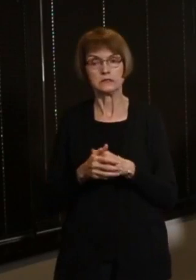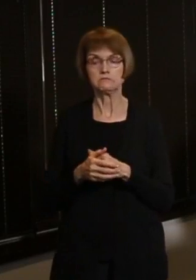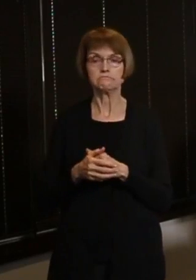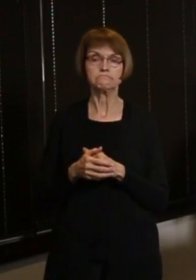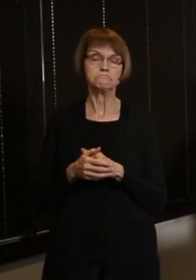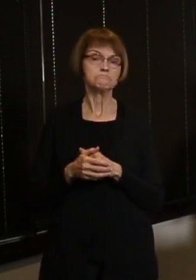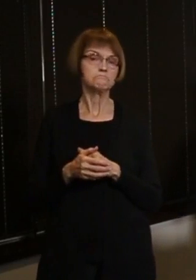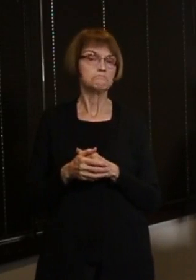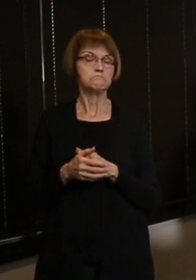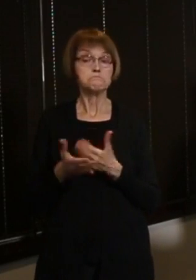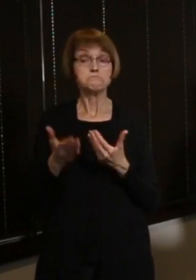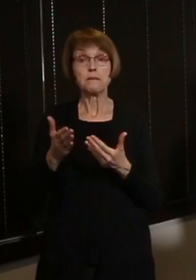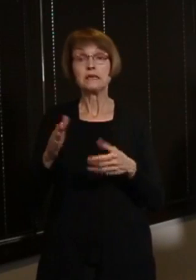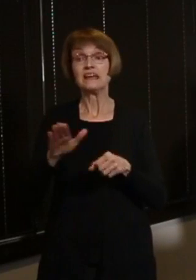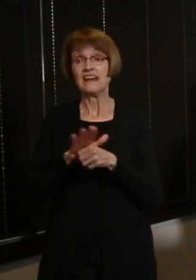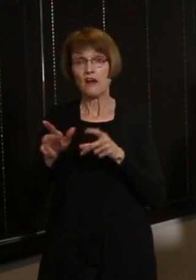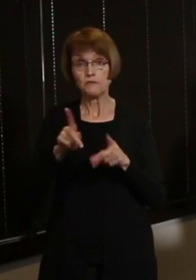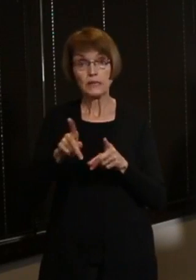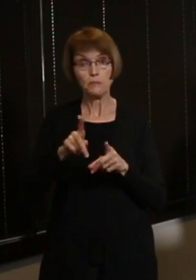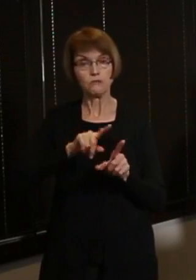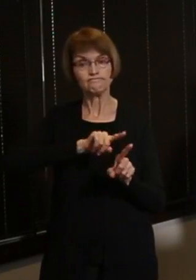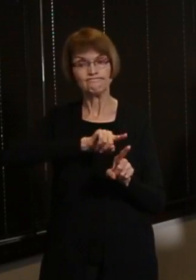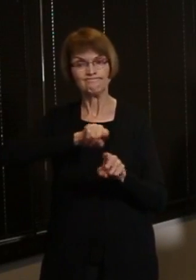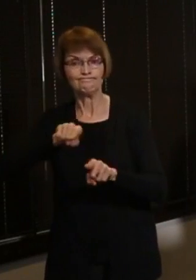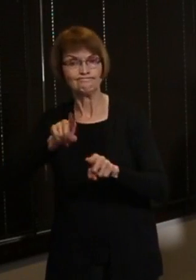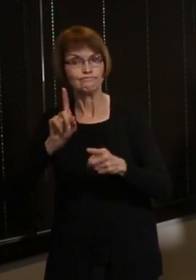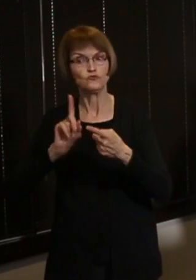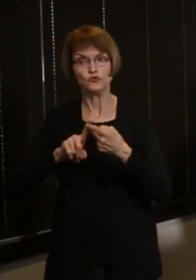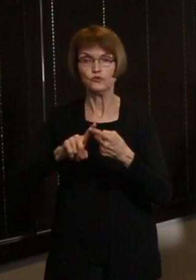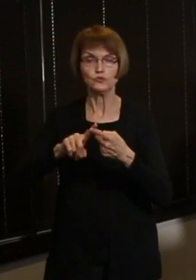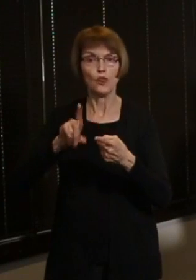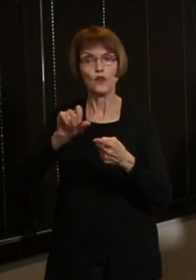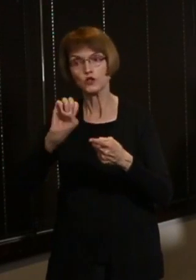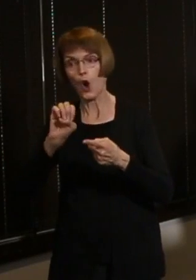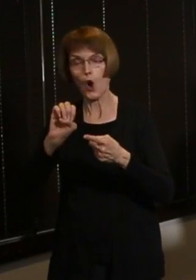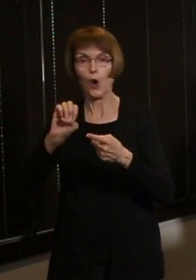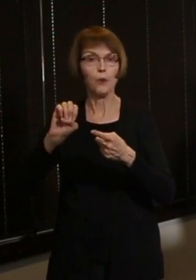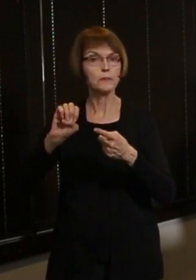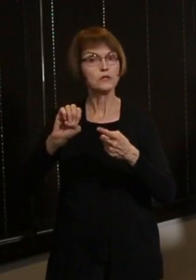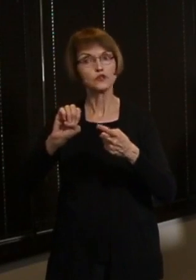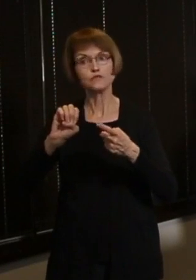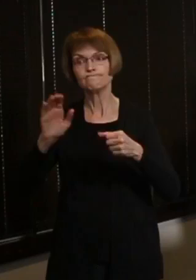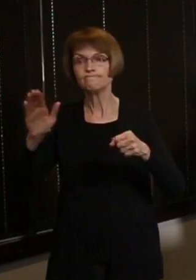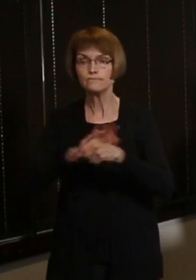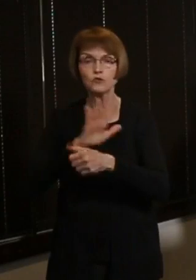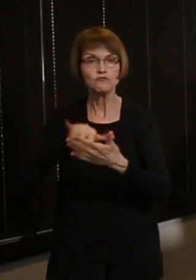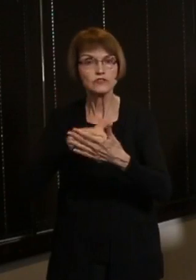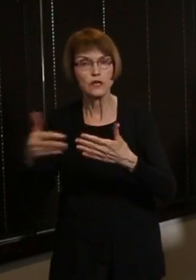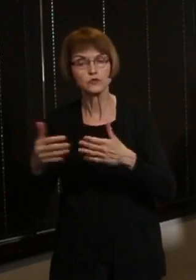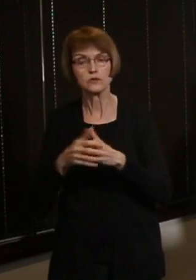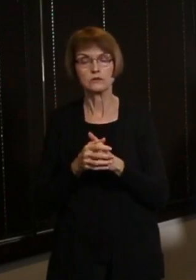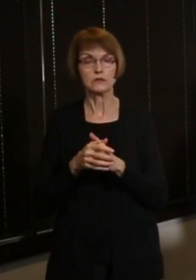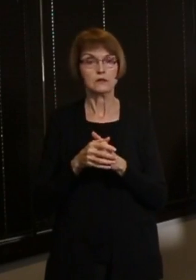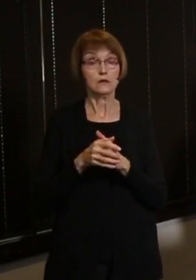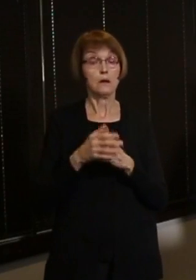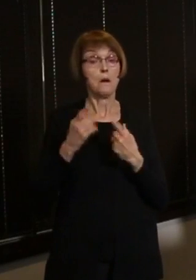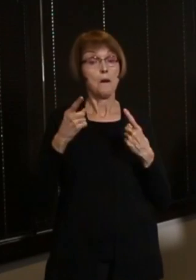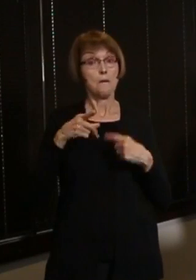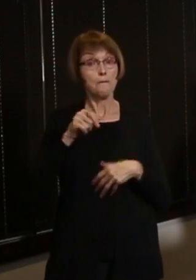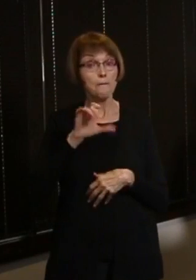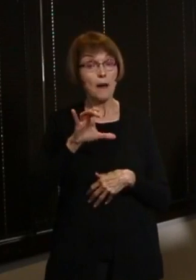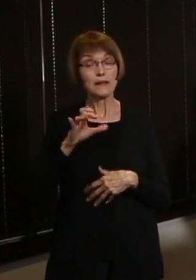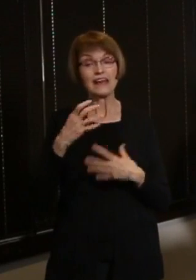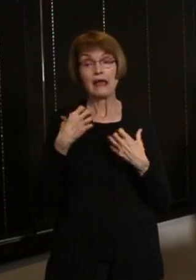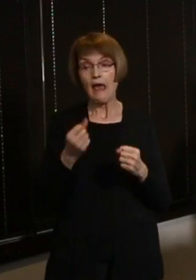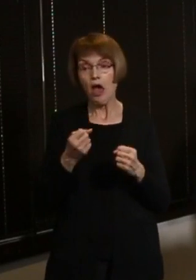can get enough people to come down to fill all of those slots. Our partners in public health are also working on